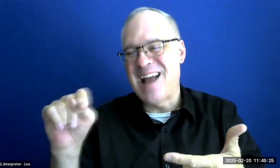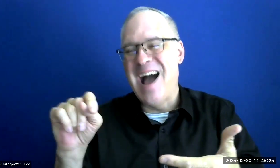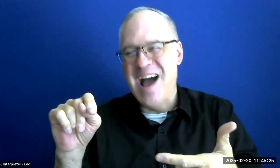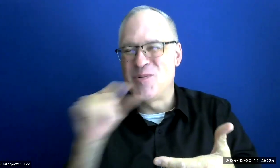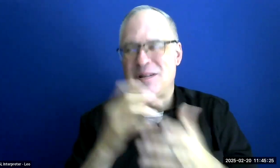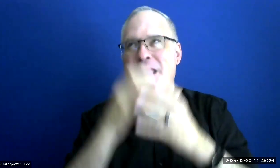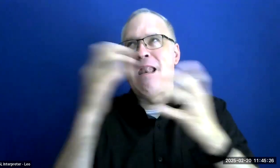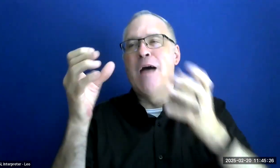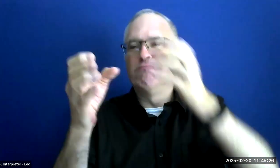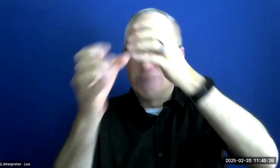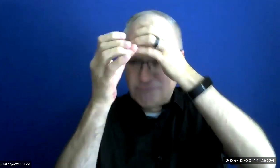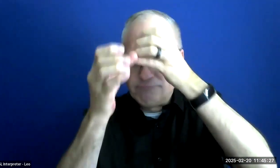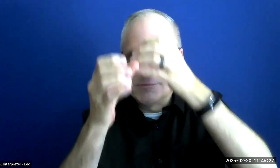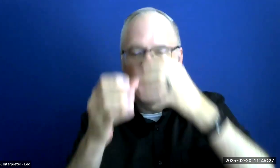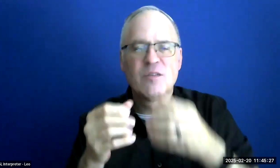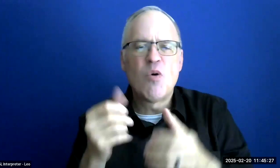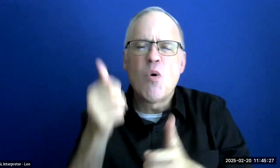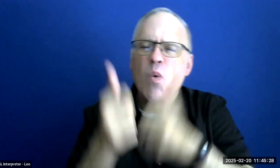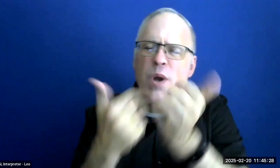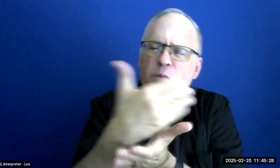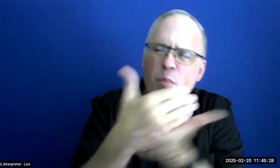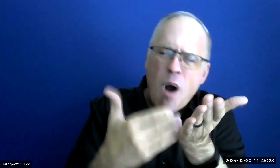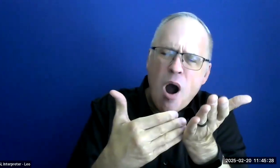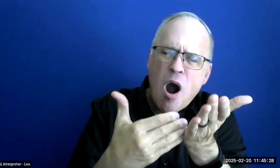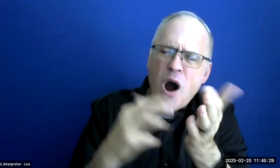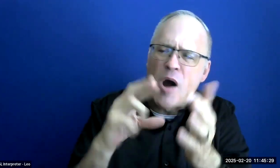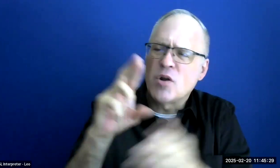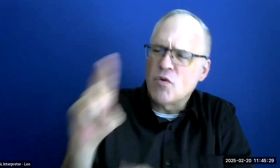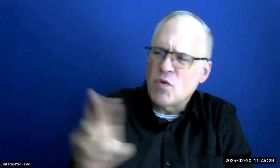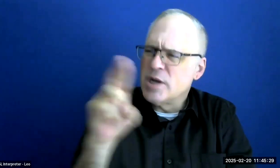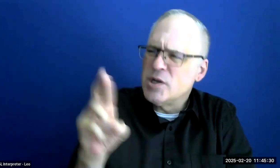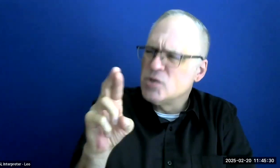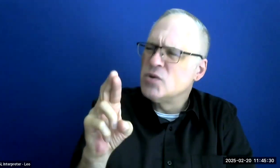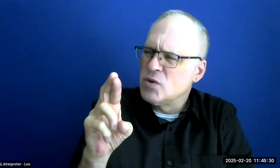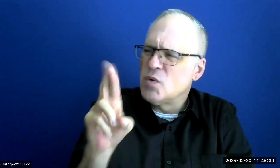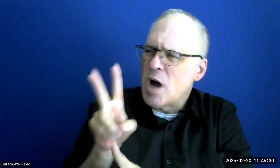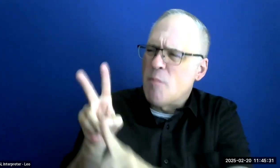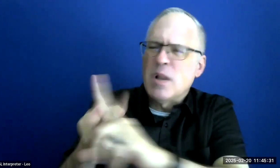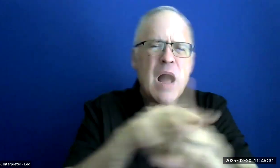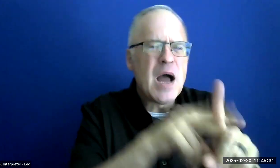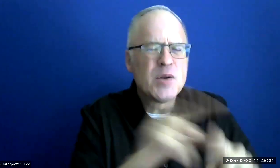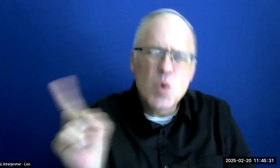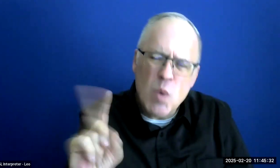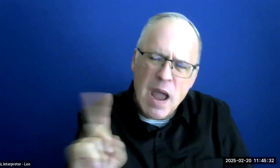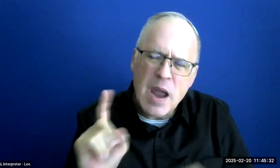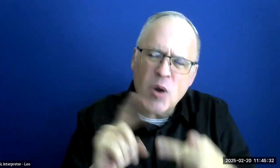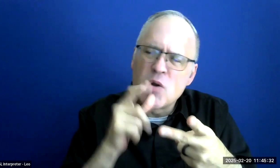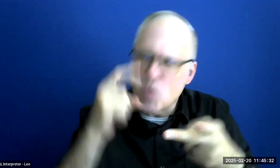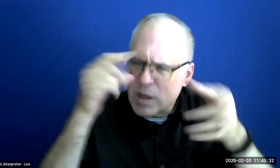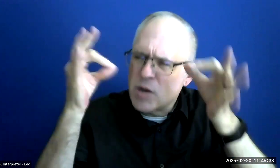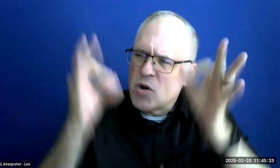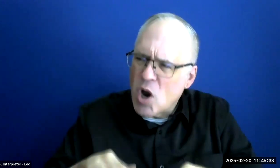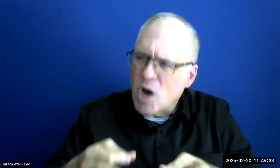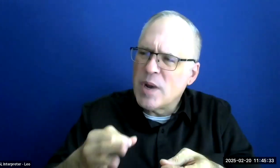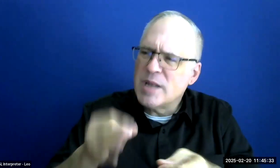information. What parts of the world does regionalization apply to? And who determines what is right for the context